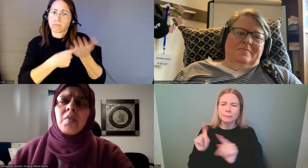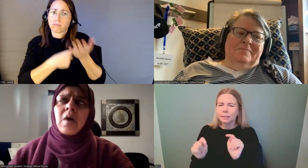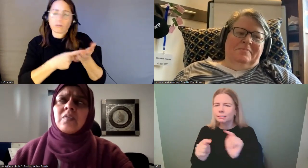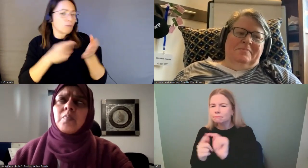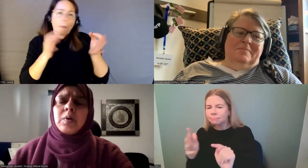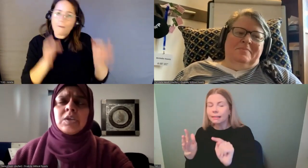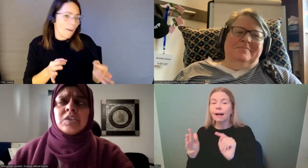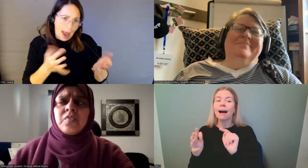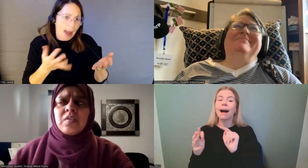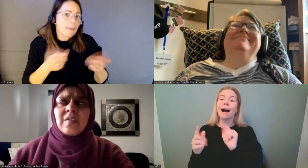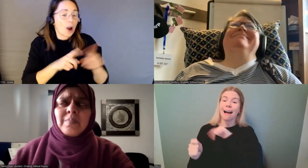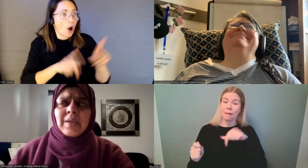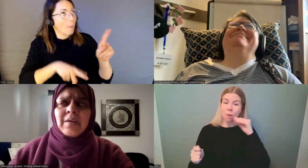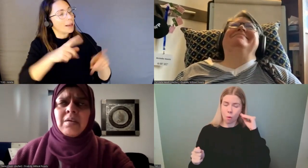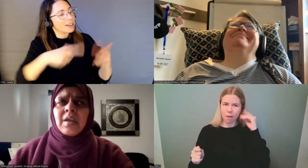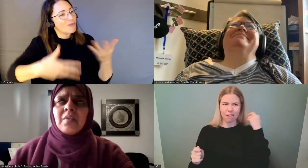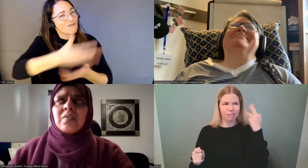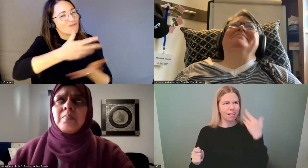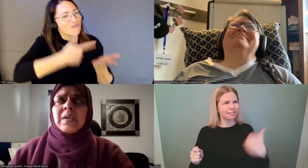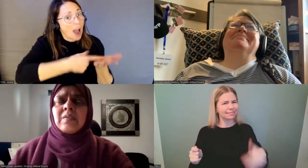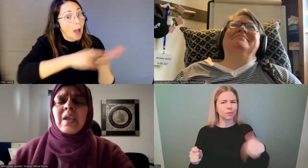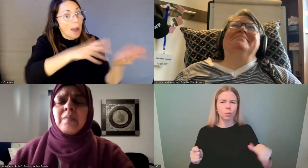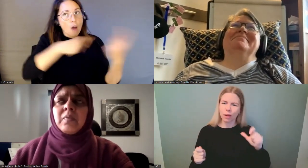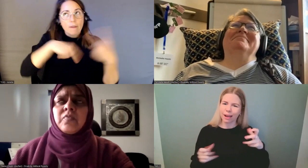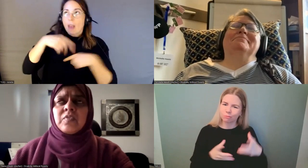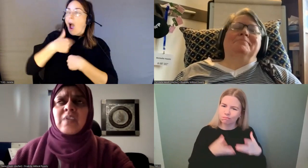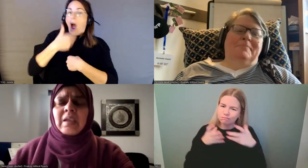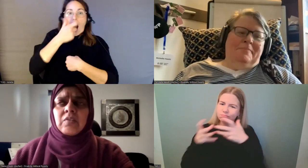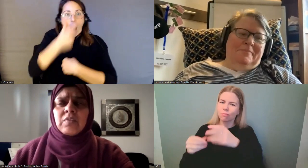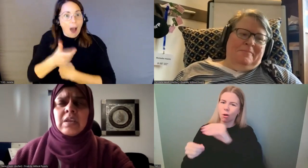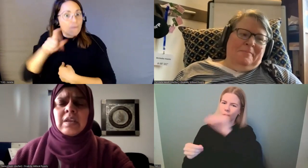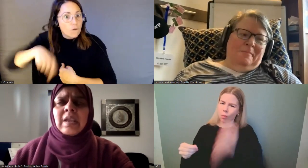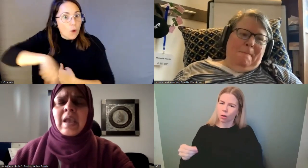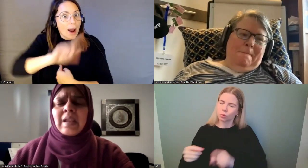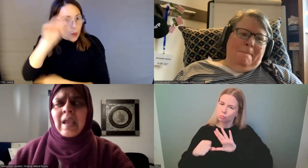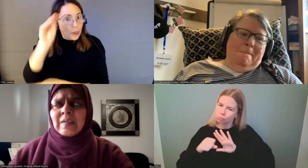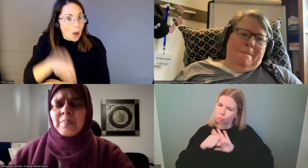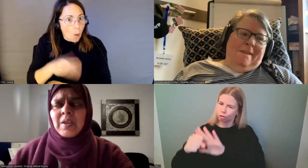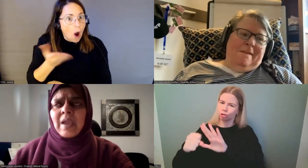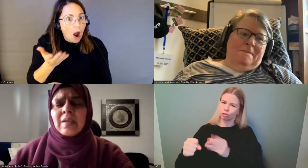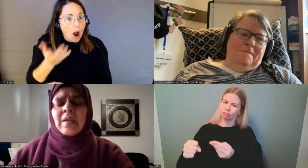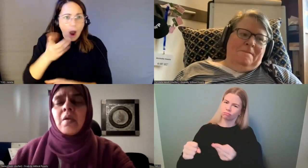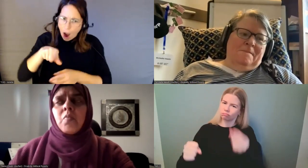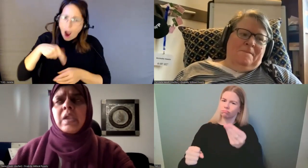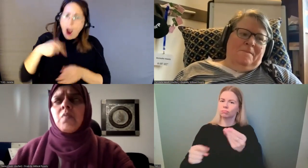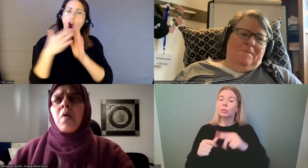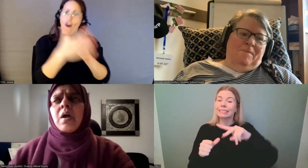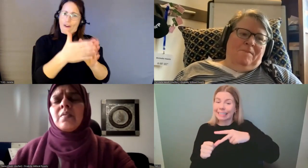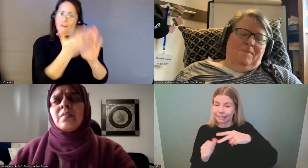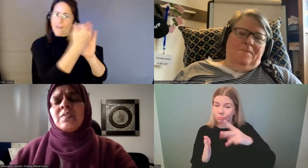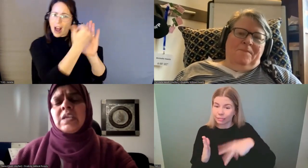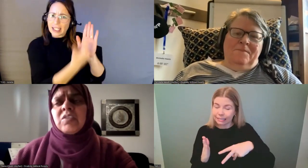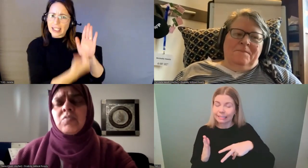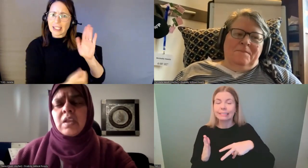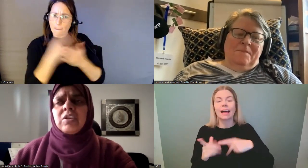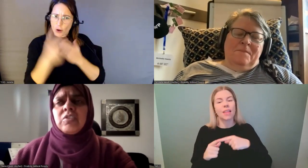go to Ottawa to push for this bill to be tabled for second reading and expedited. We